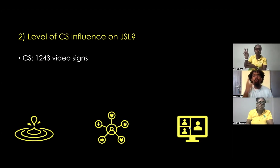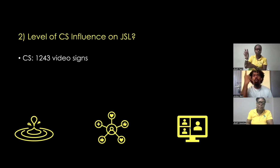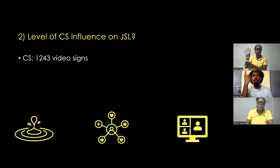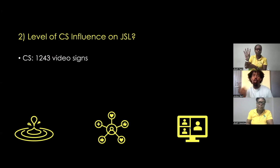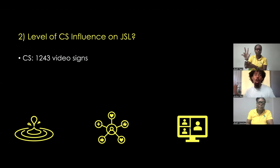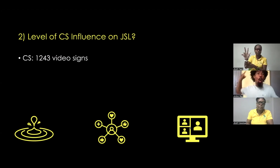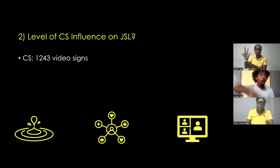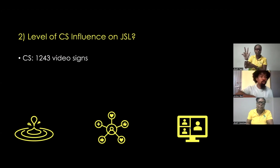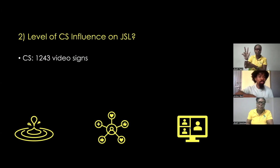We have collected